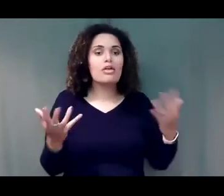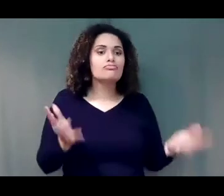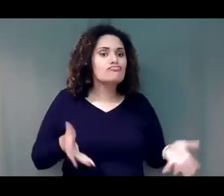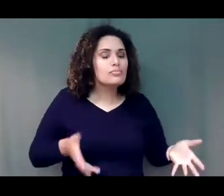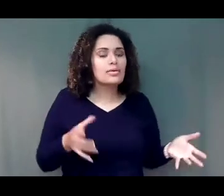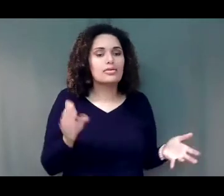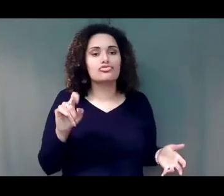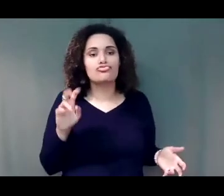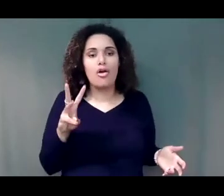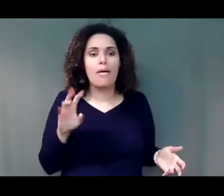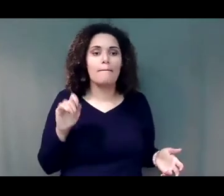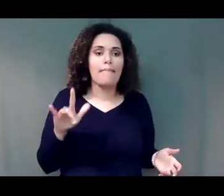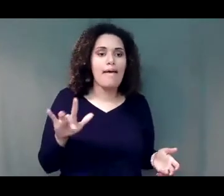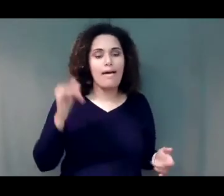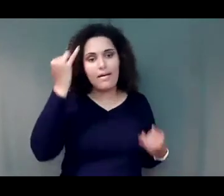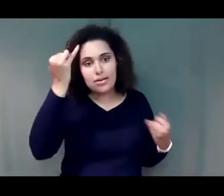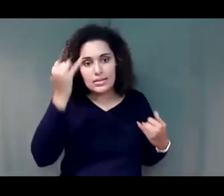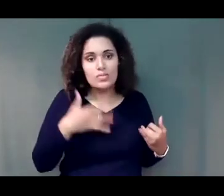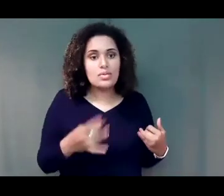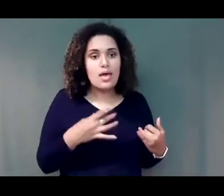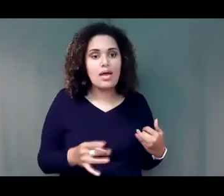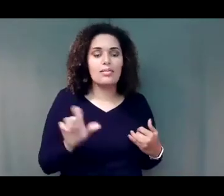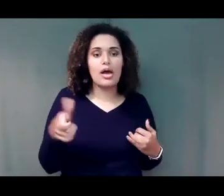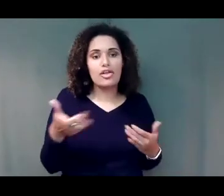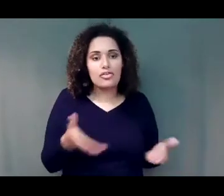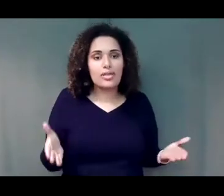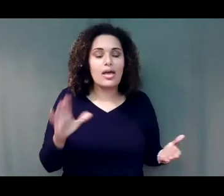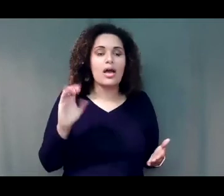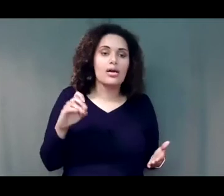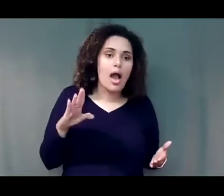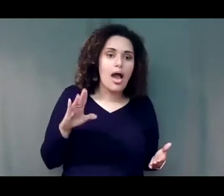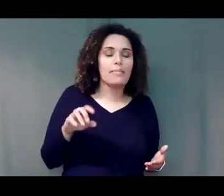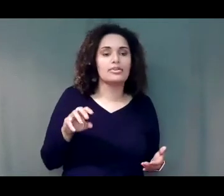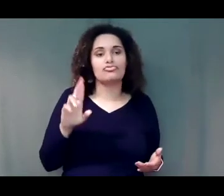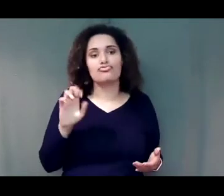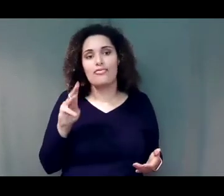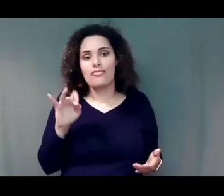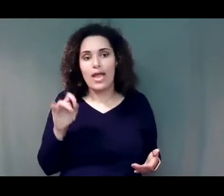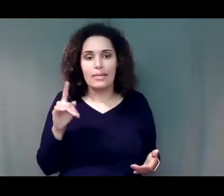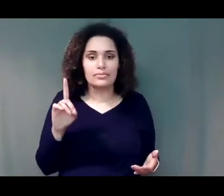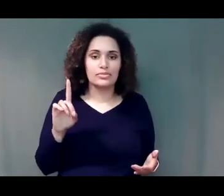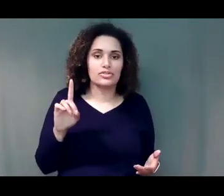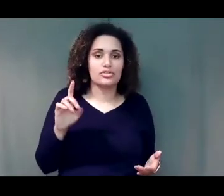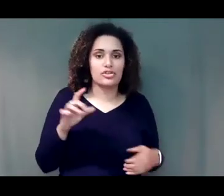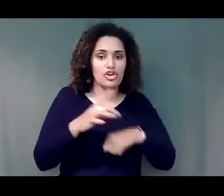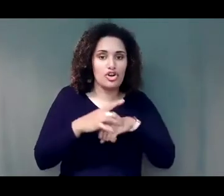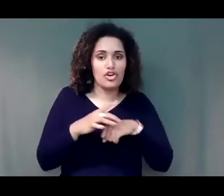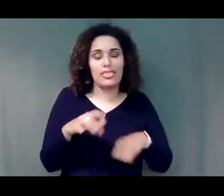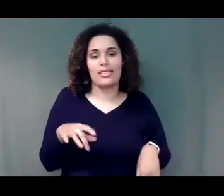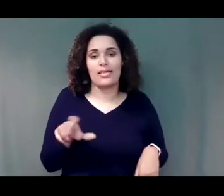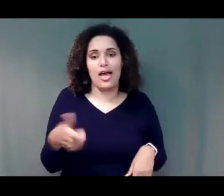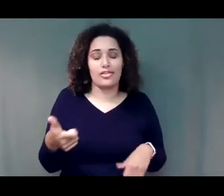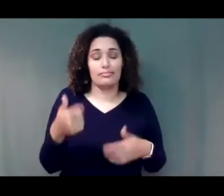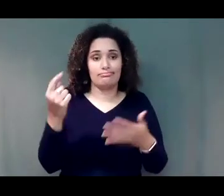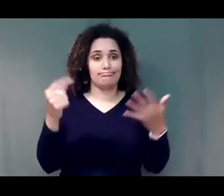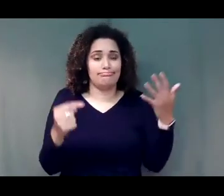what about, there's all sorts of other things, cob and rammed earth and I don't know, there's half a dozen of